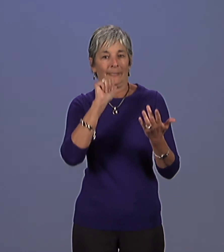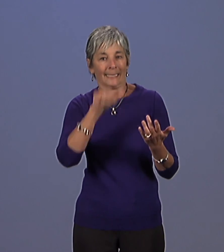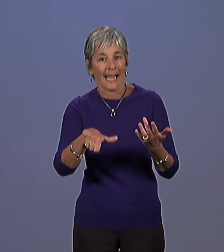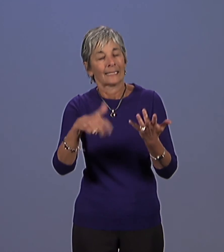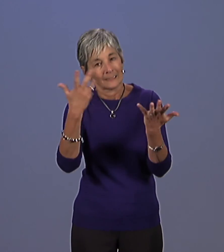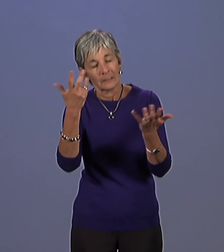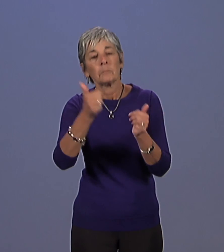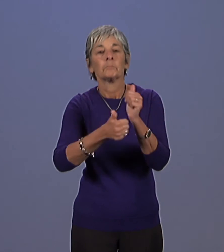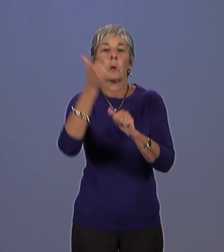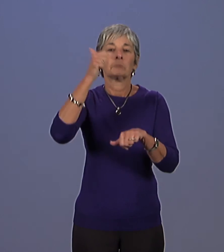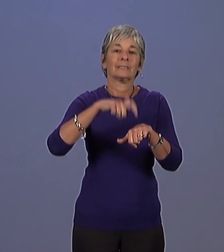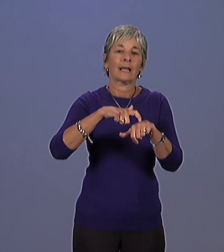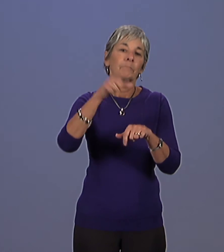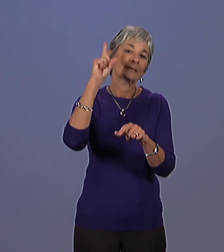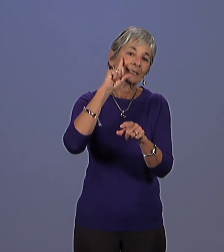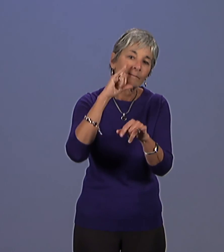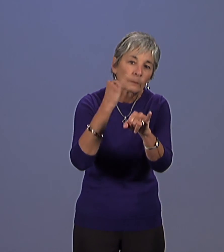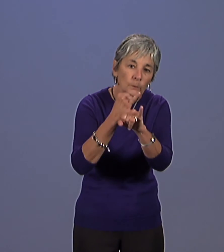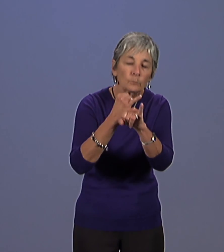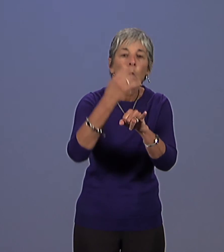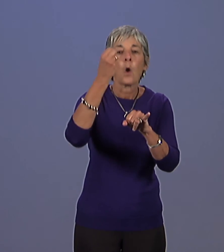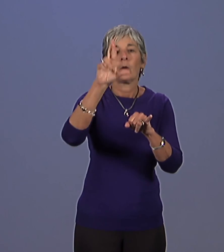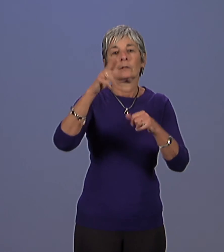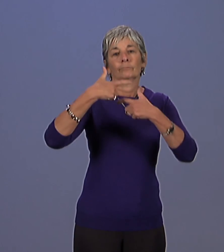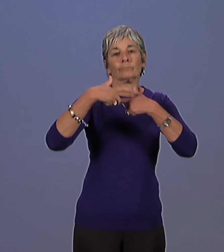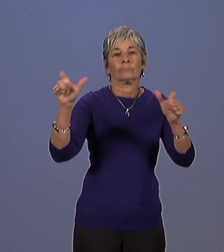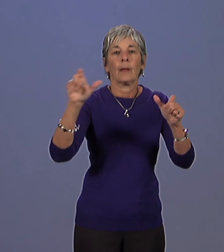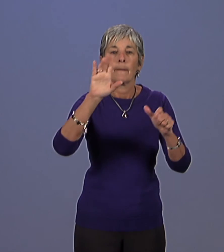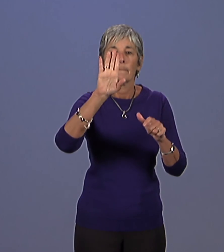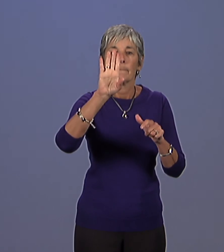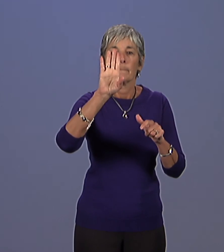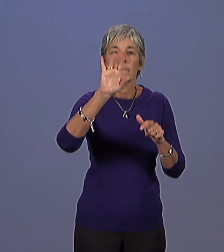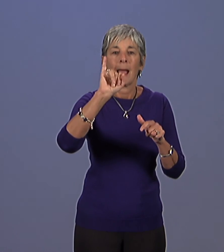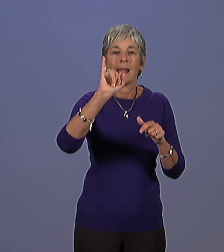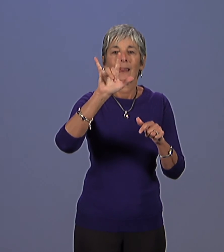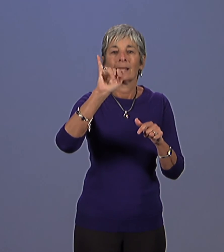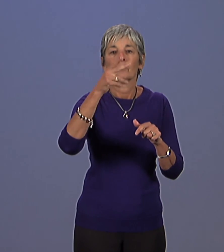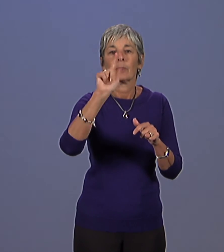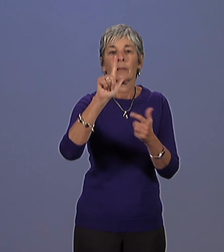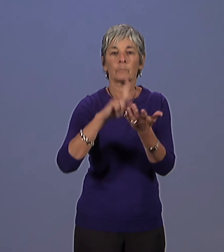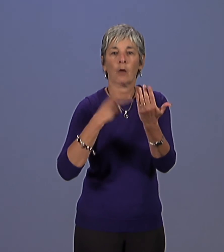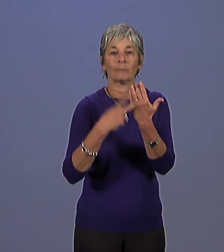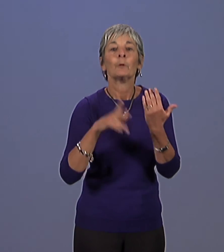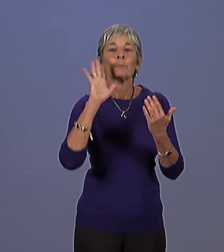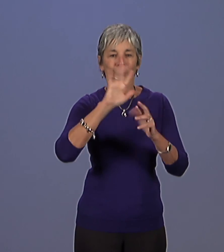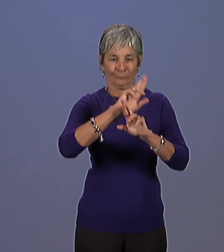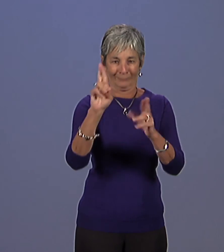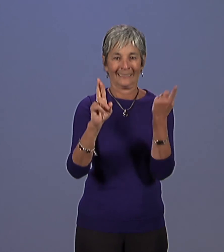not. Typically, you will see it in a residential school for the deaf or in a large bilingual program.